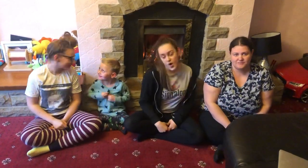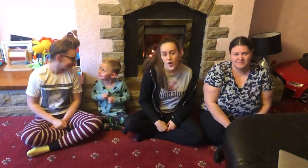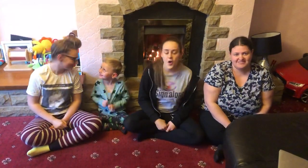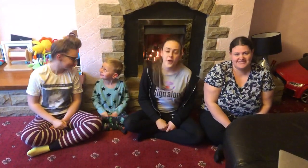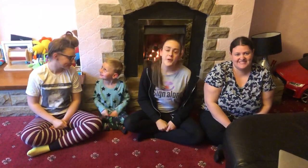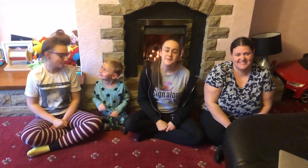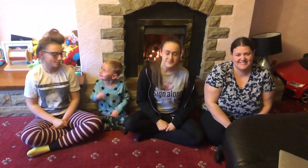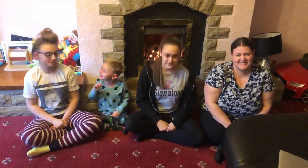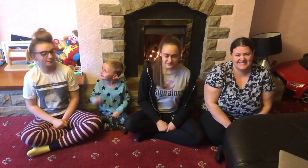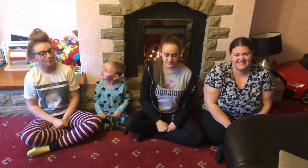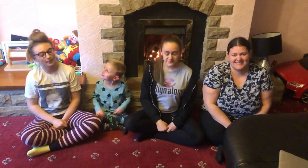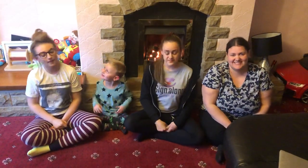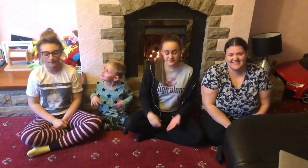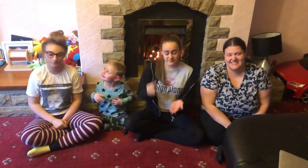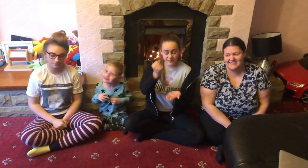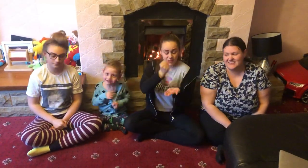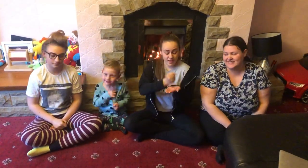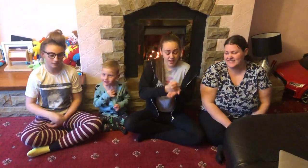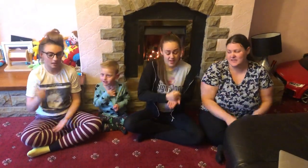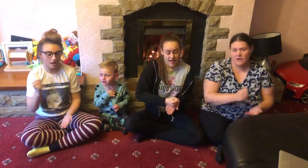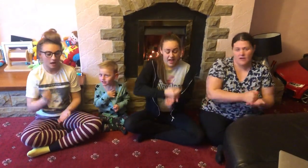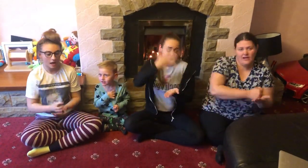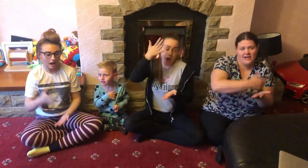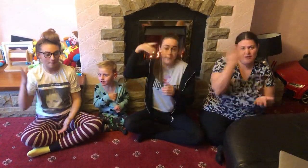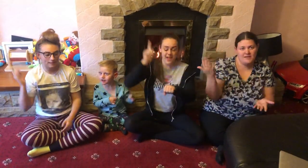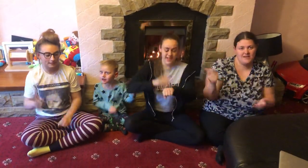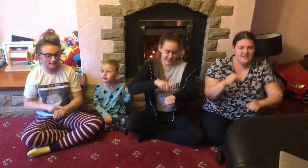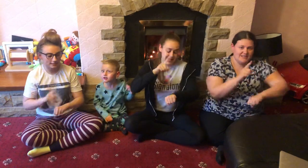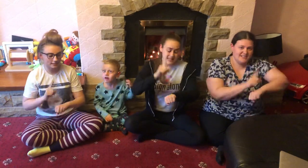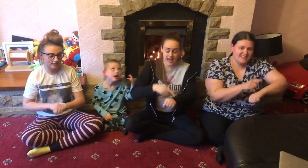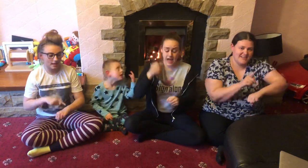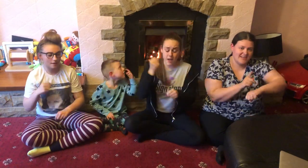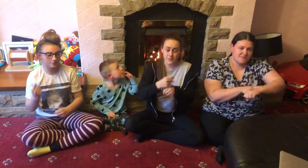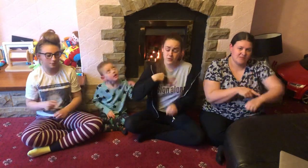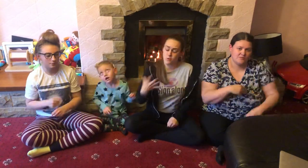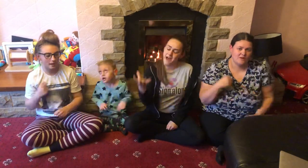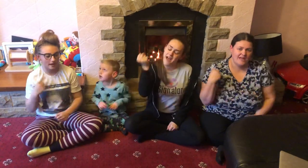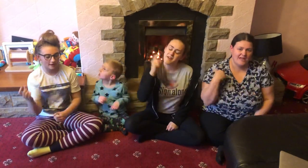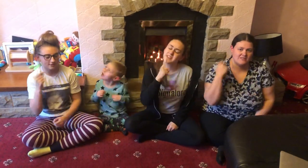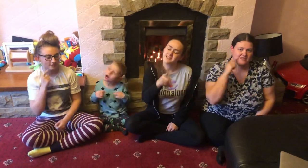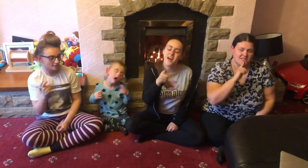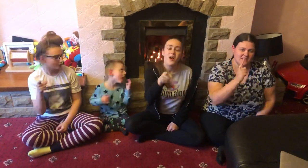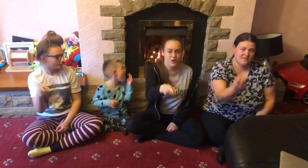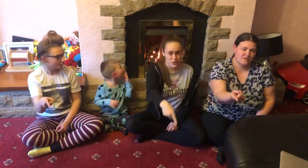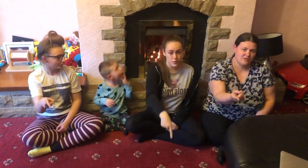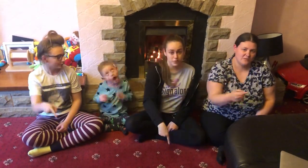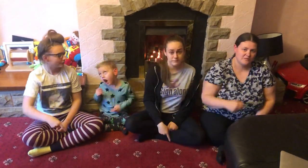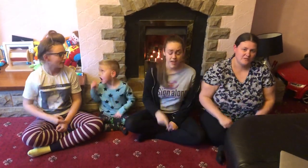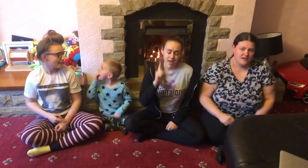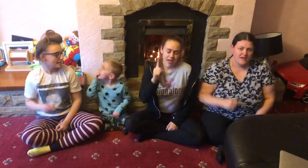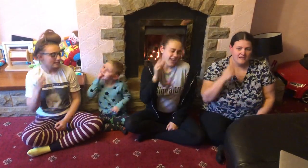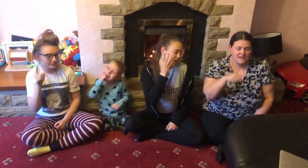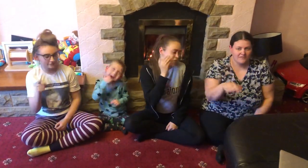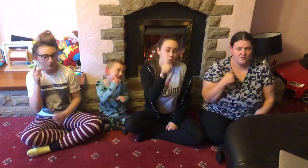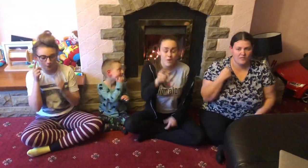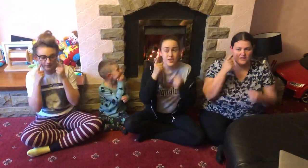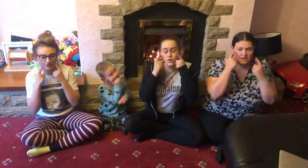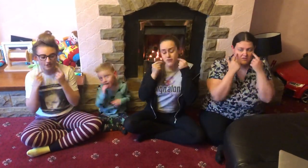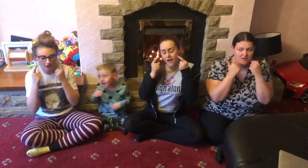many times do I have to tell you? Even when you're